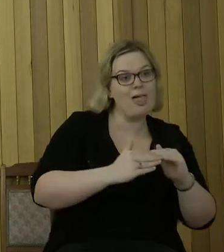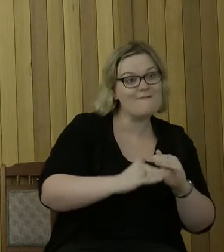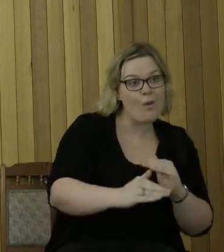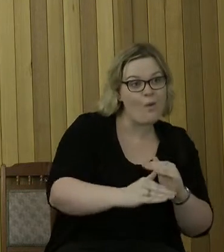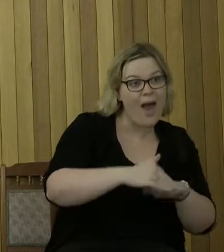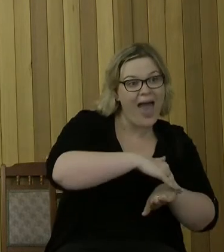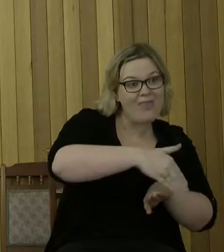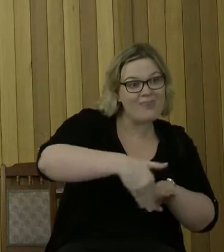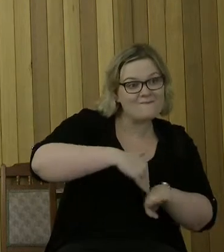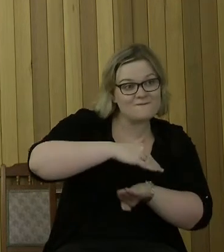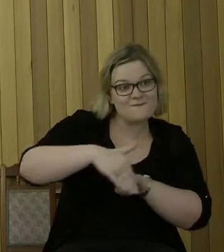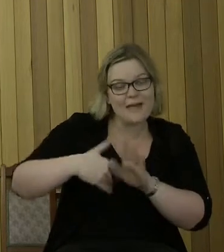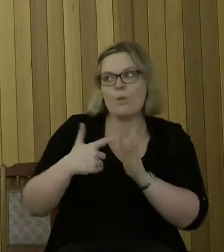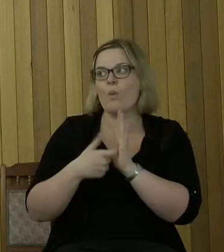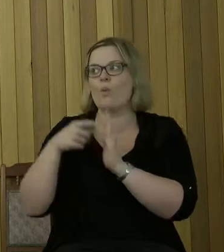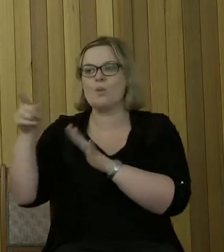Do you even sit?